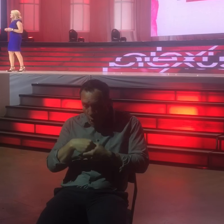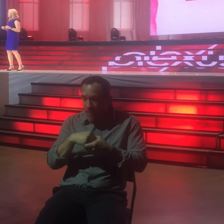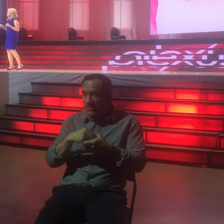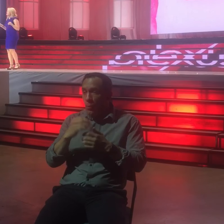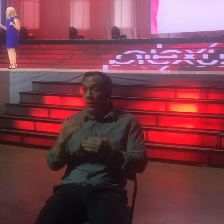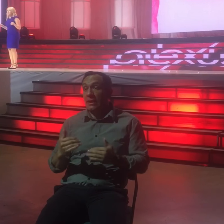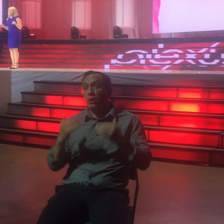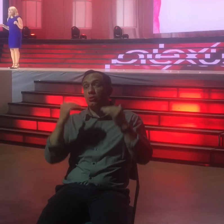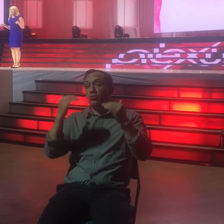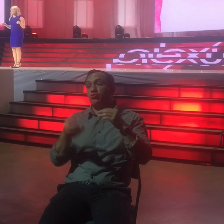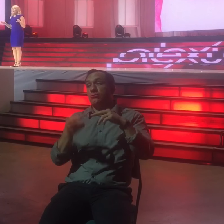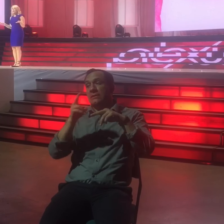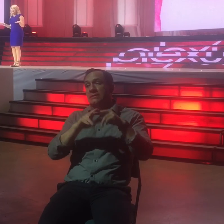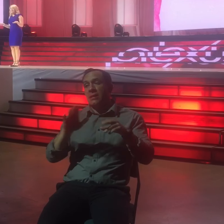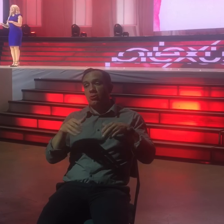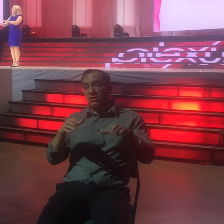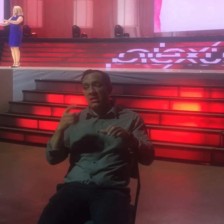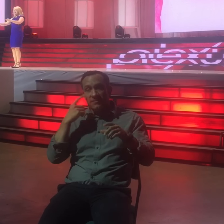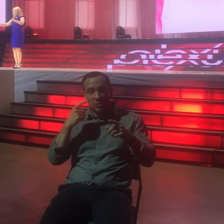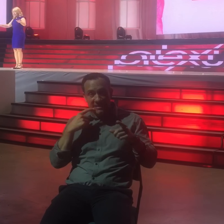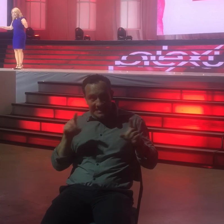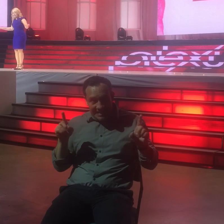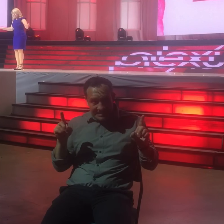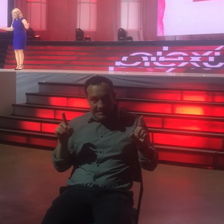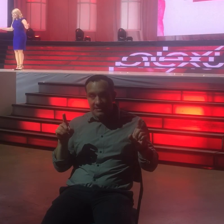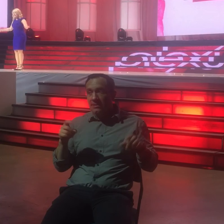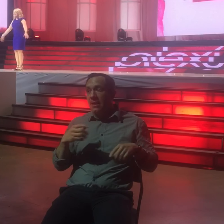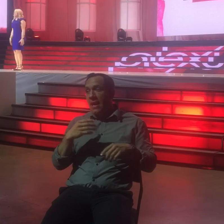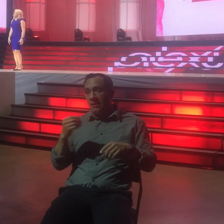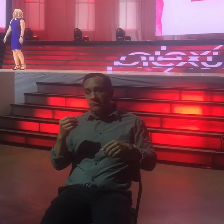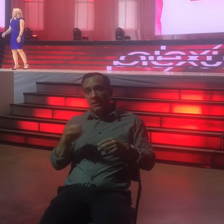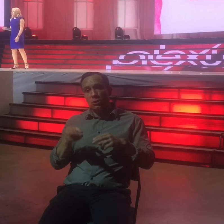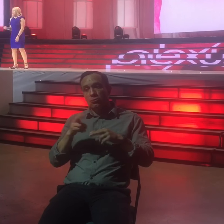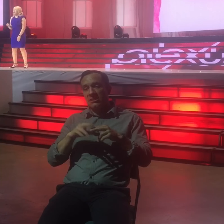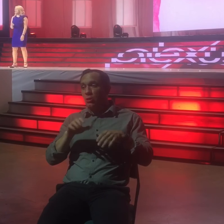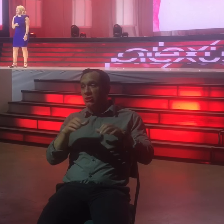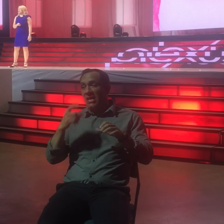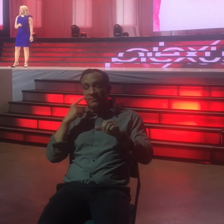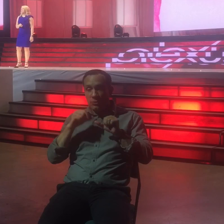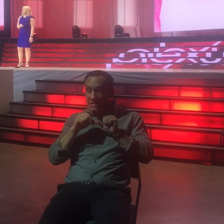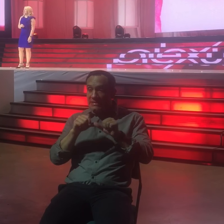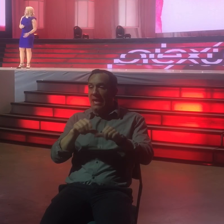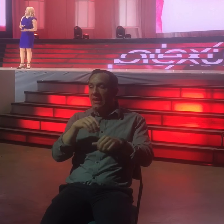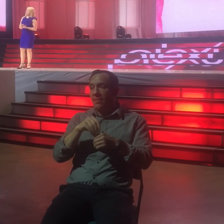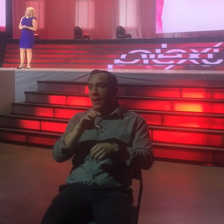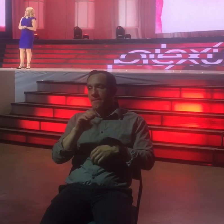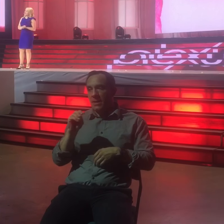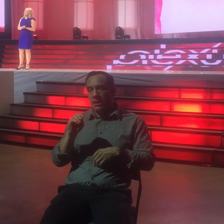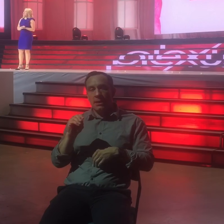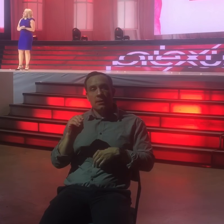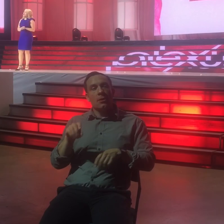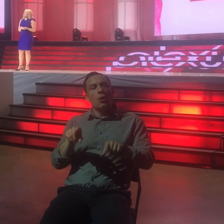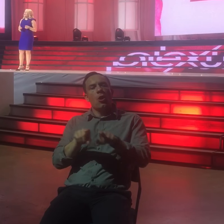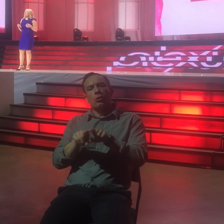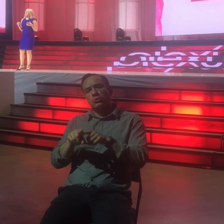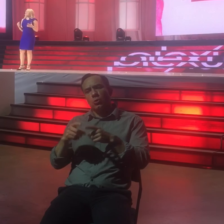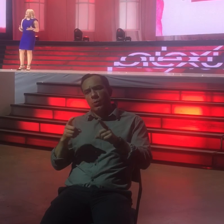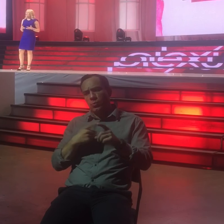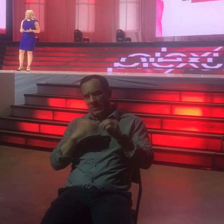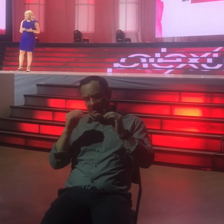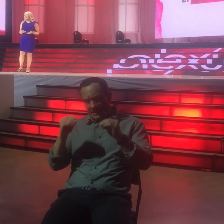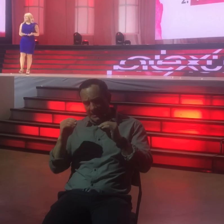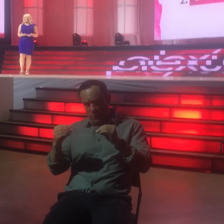consistent building experience across the company and the country? Often when we spend time teaching our new ambassadors, we give